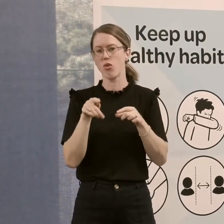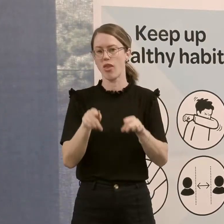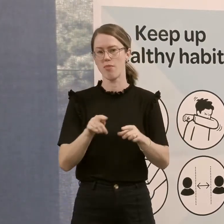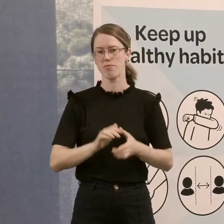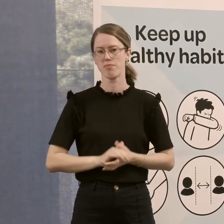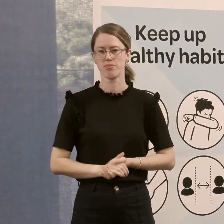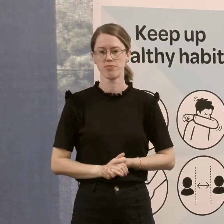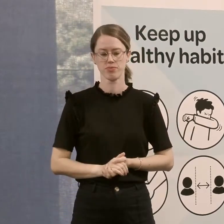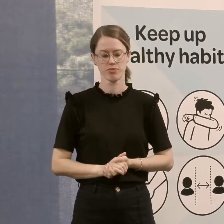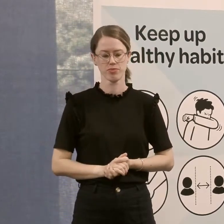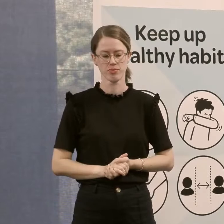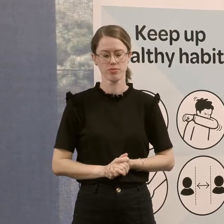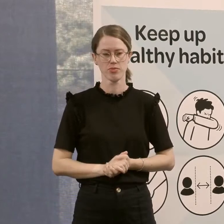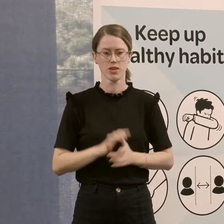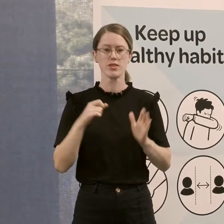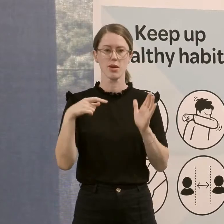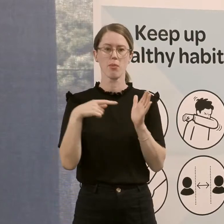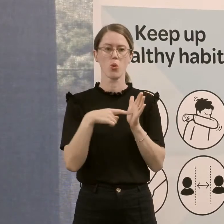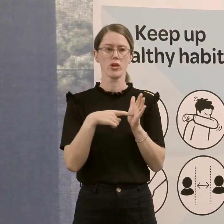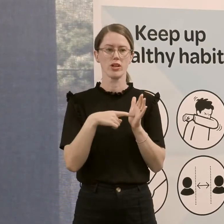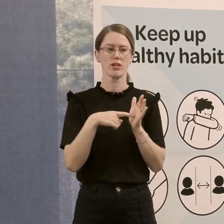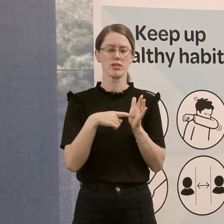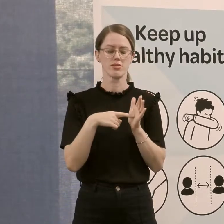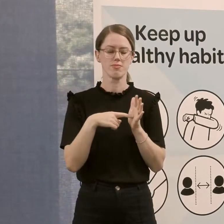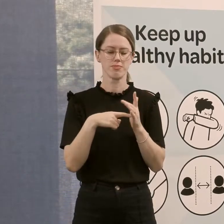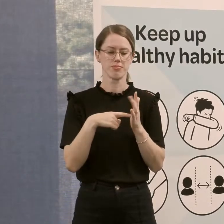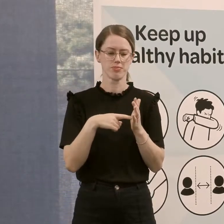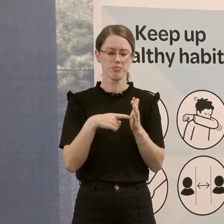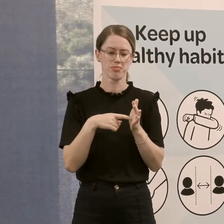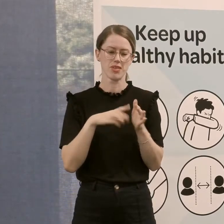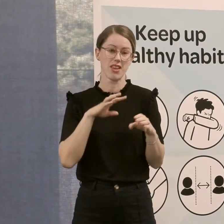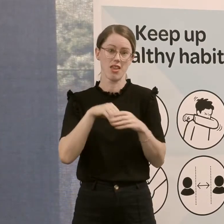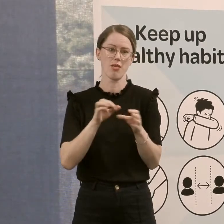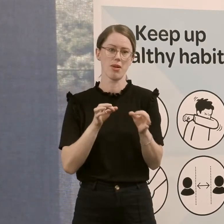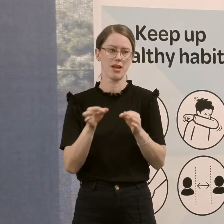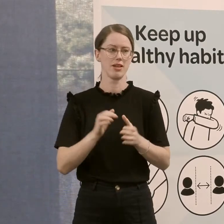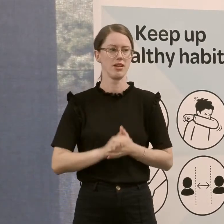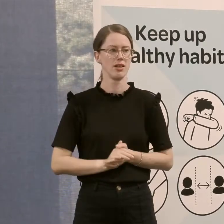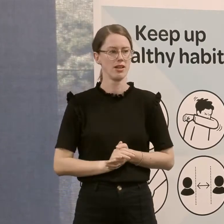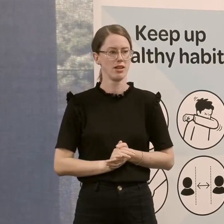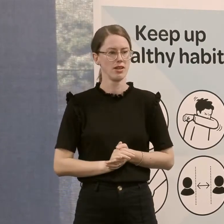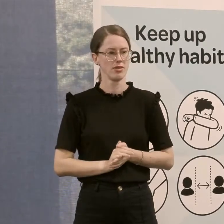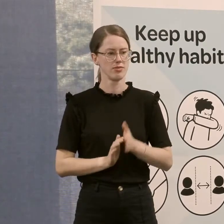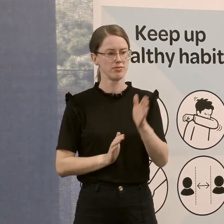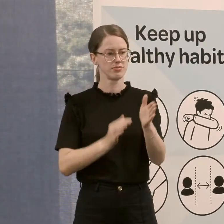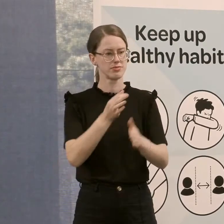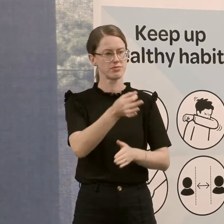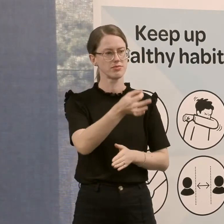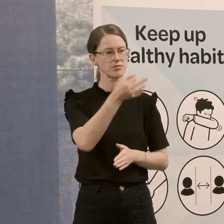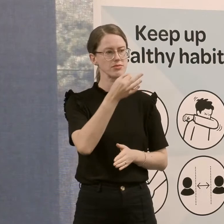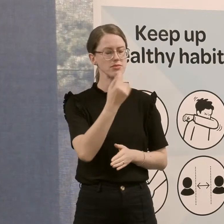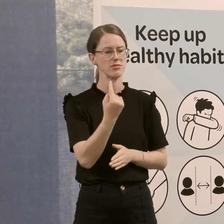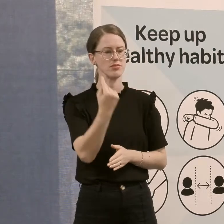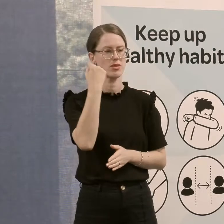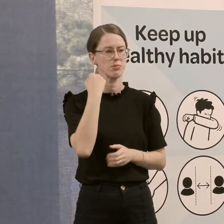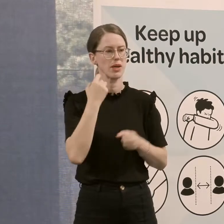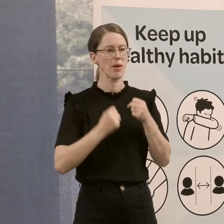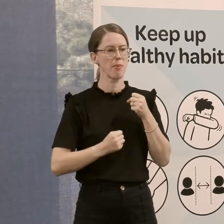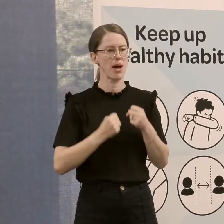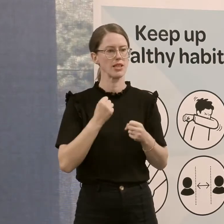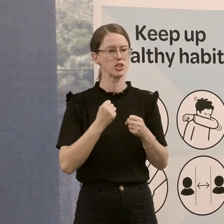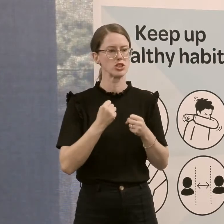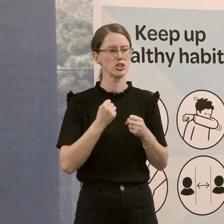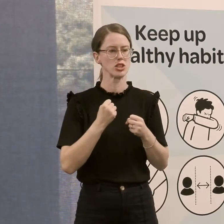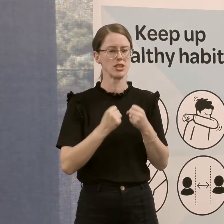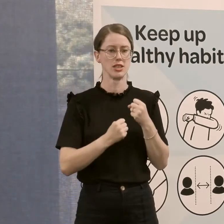So that's a really fundamental part of the planning. Dr. Bloomfield, back in March, it was reported that doctors